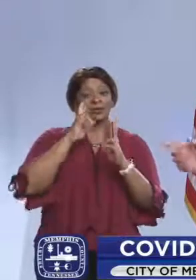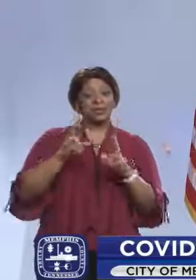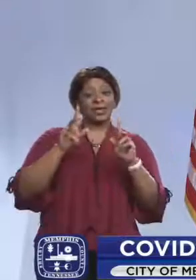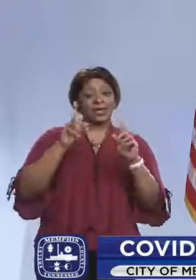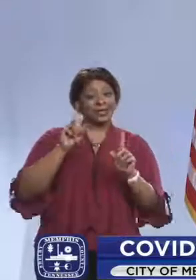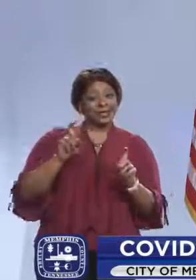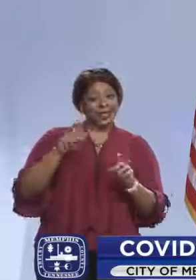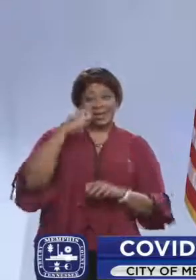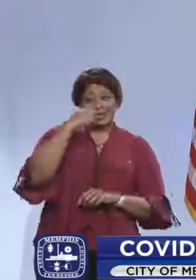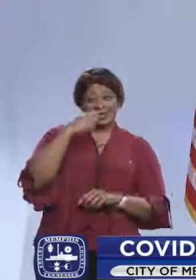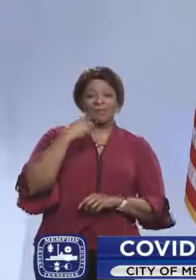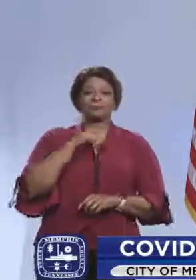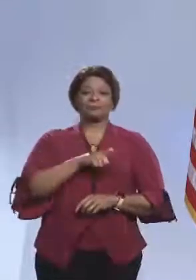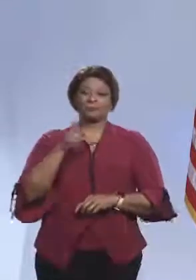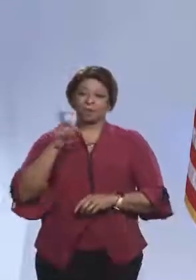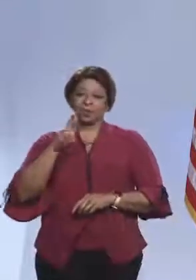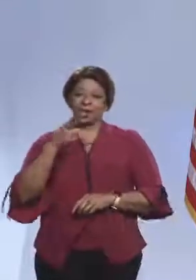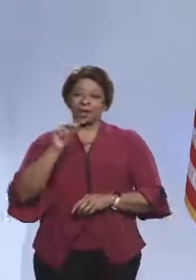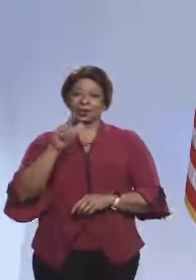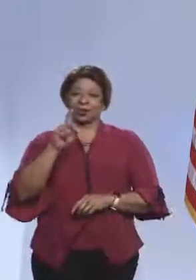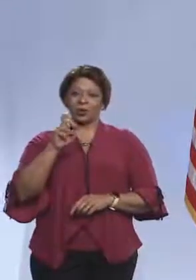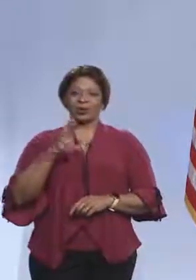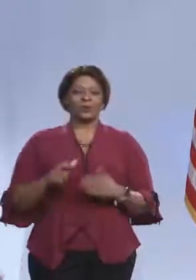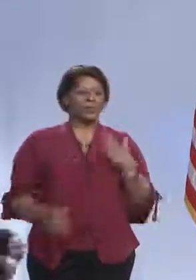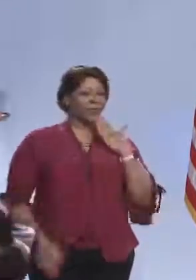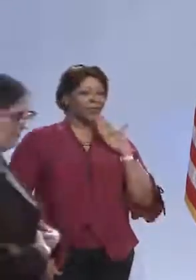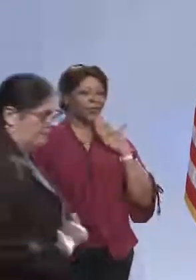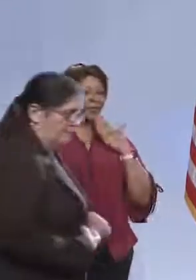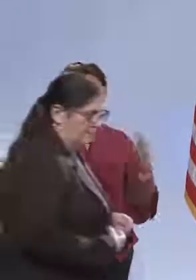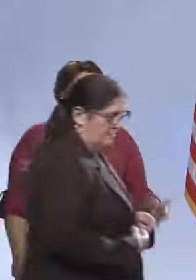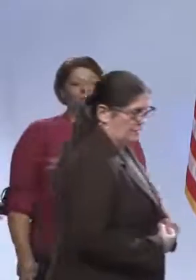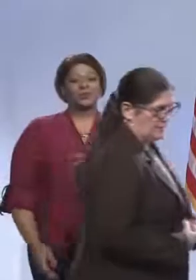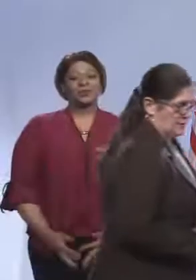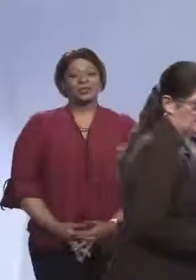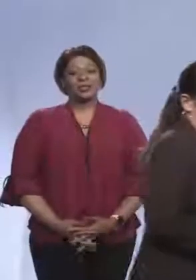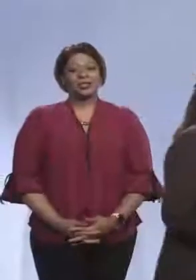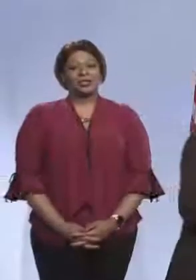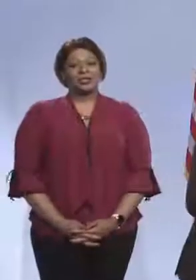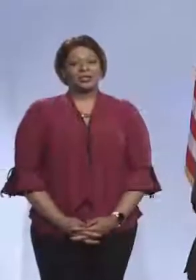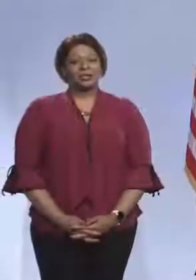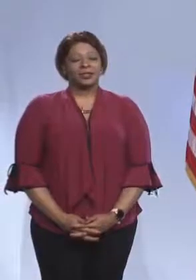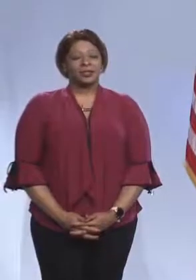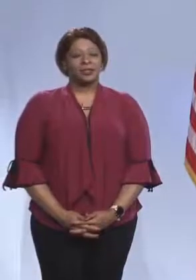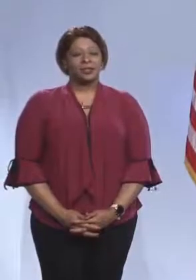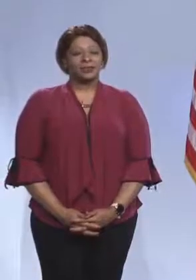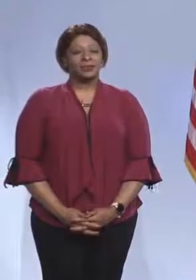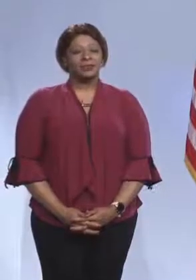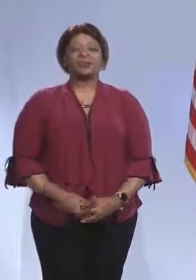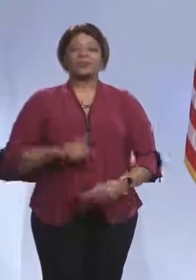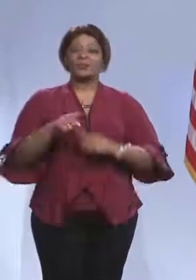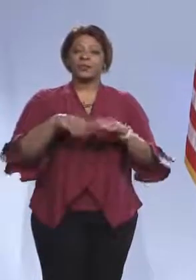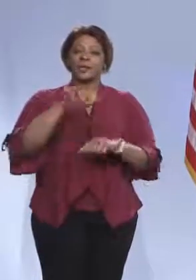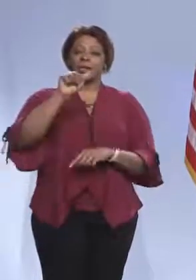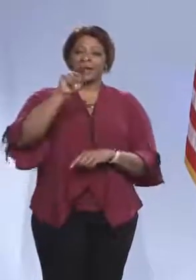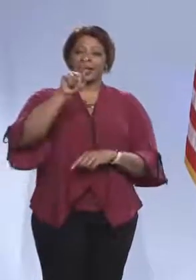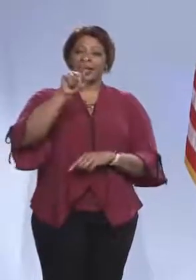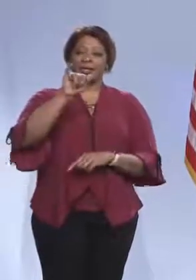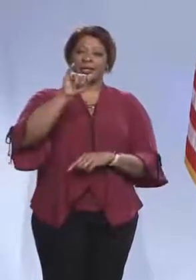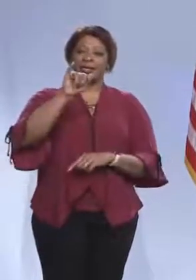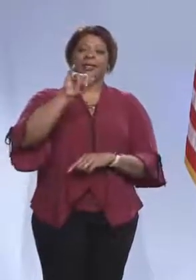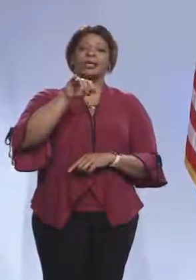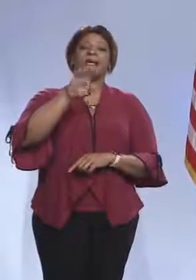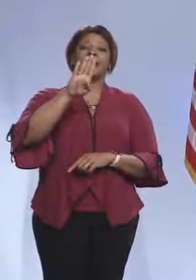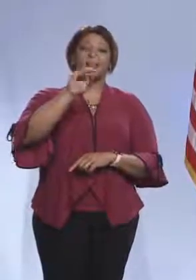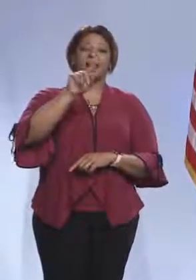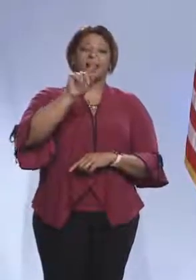testing, I'll turn over to Dr. Householder. In regards to antibody testing,